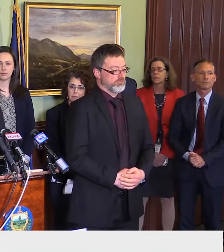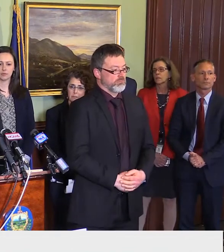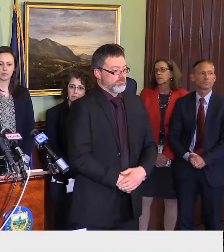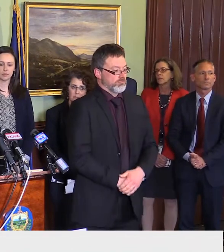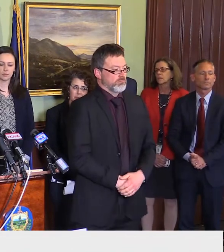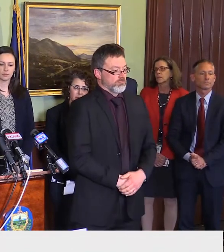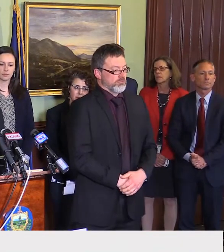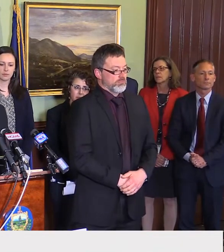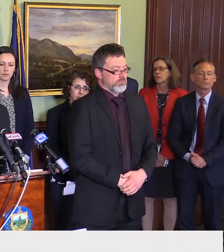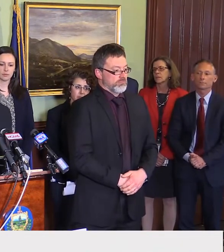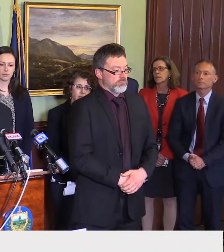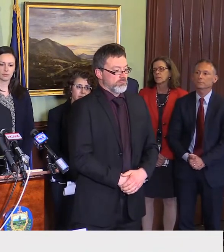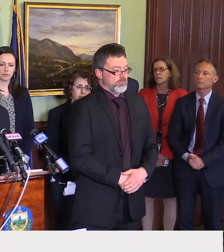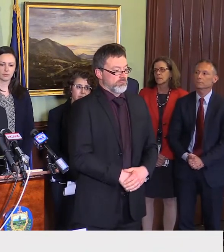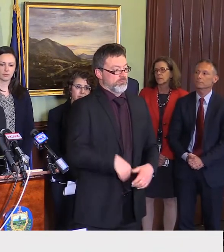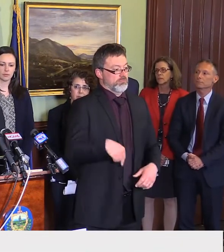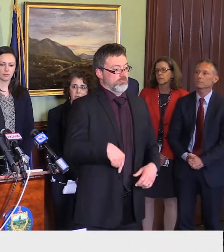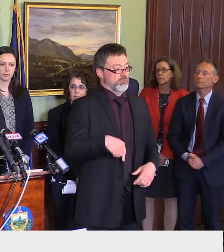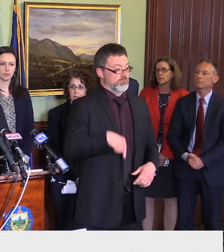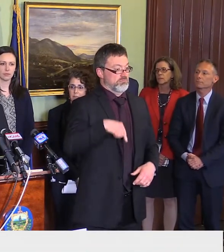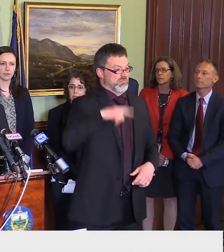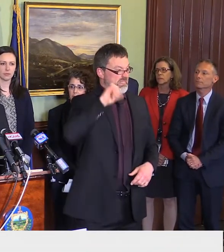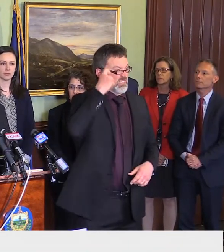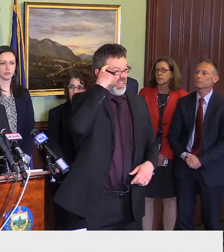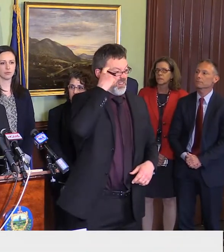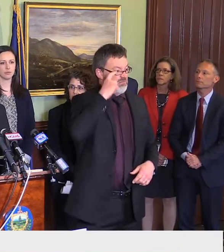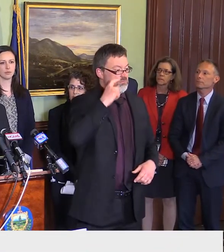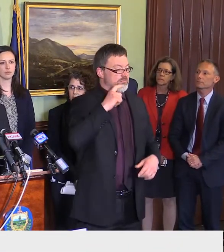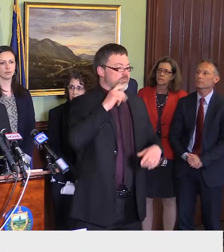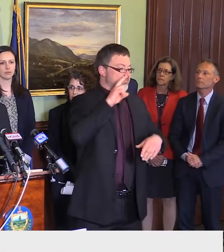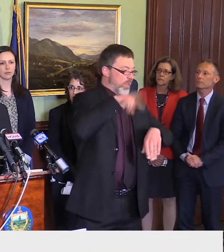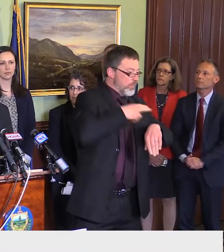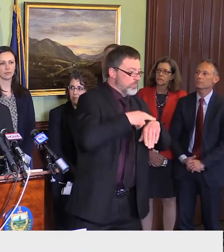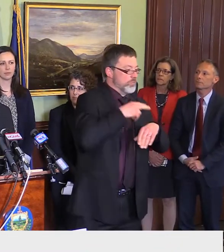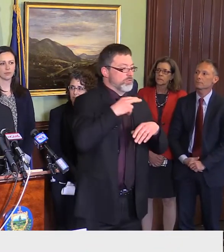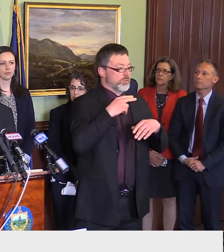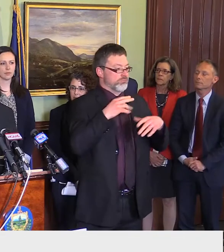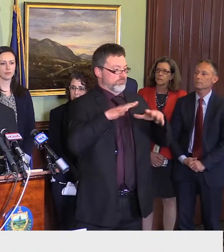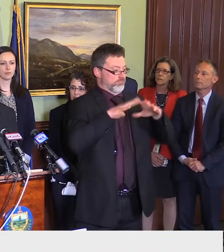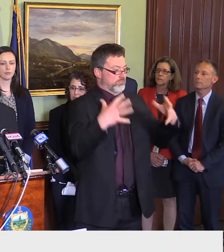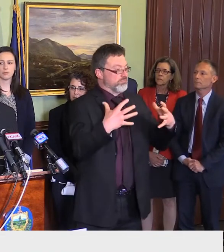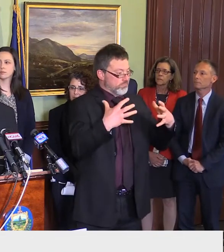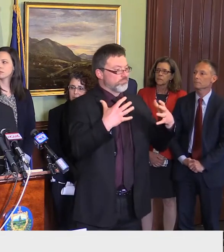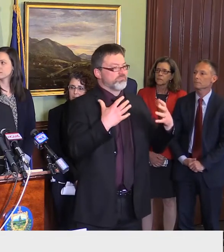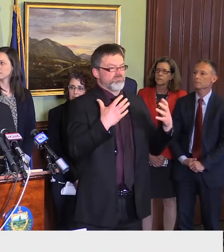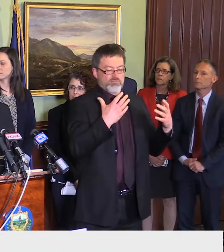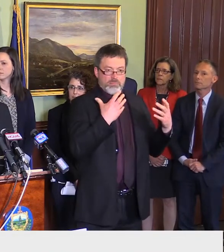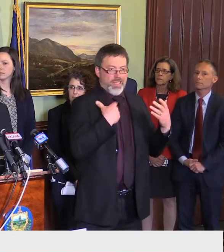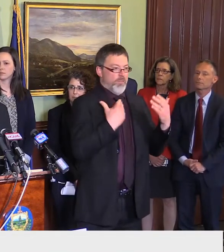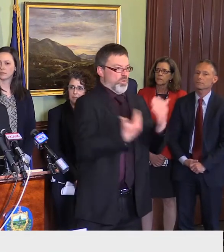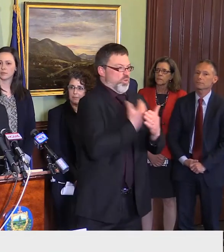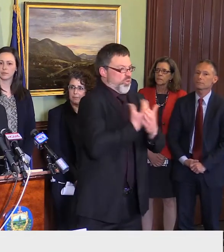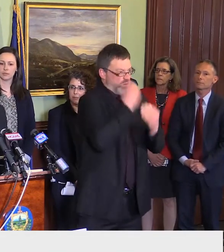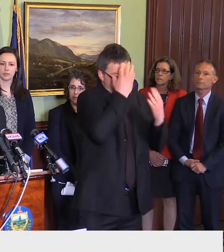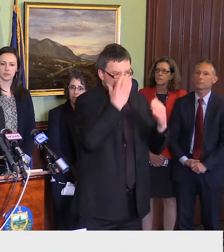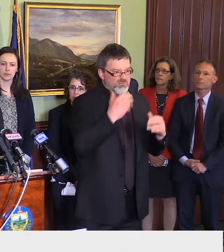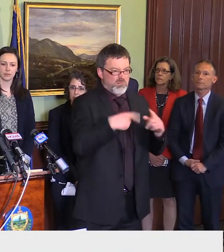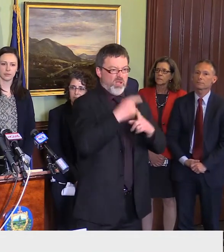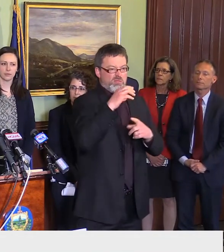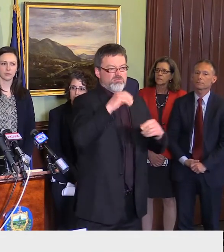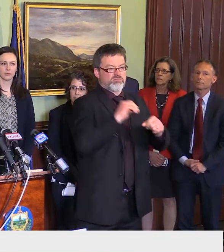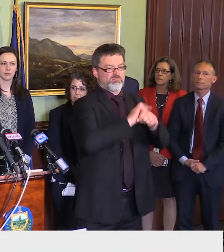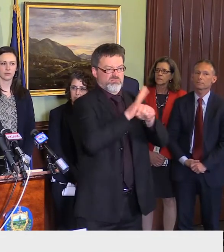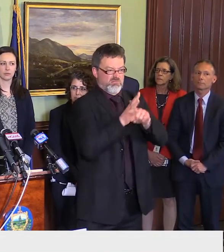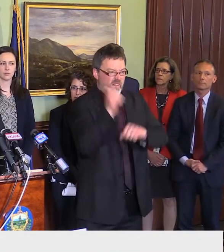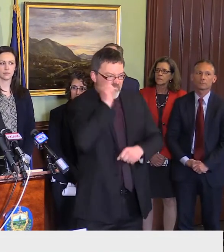state, nation, and world learn more about this new virus every single day. And public health officials and governments across